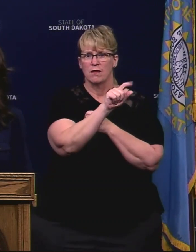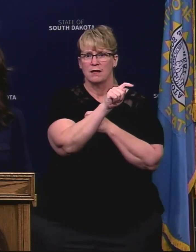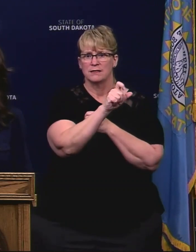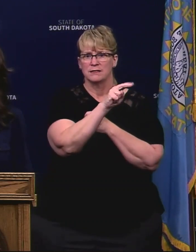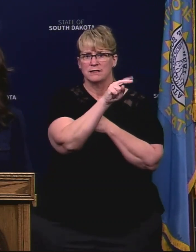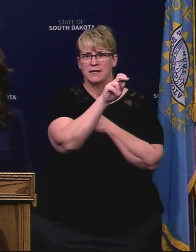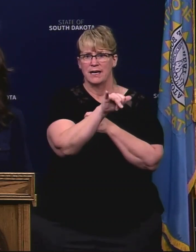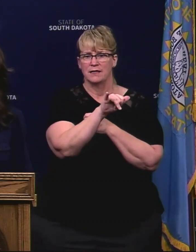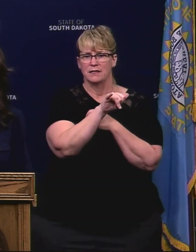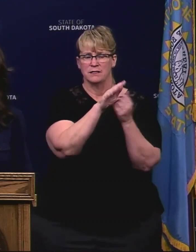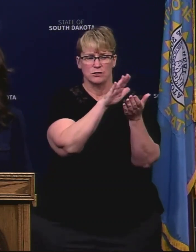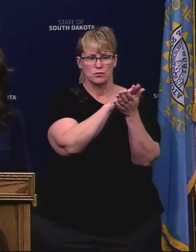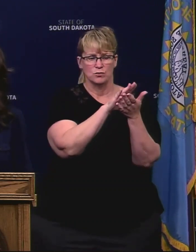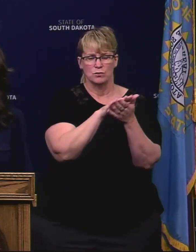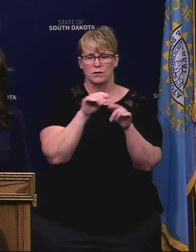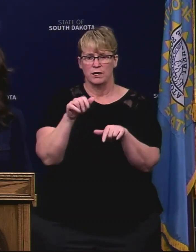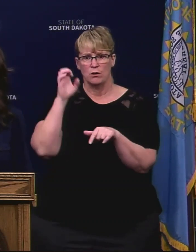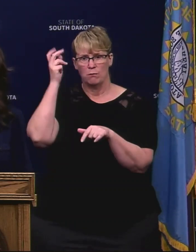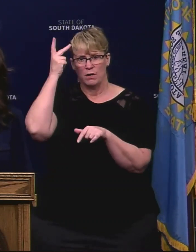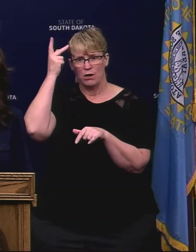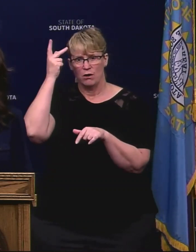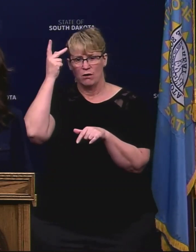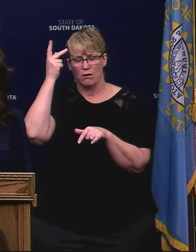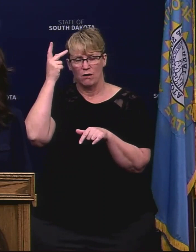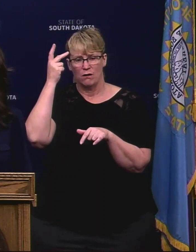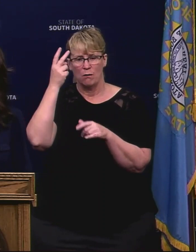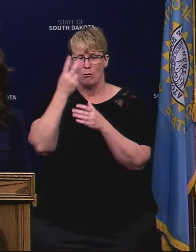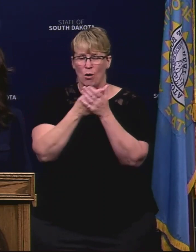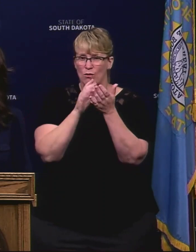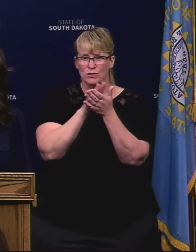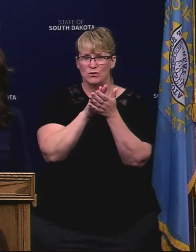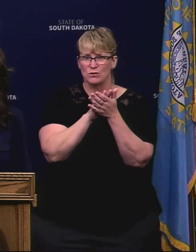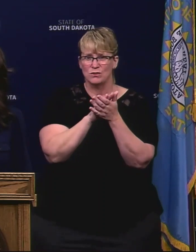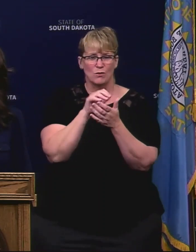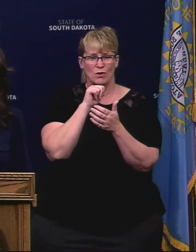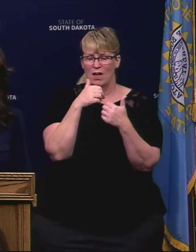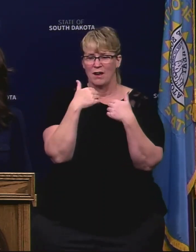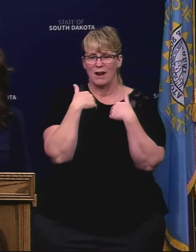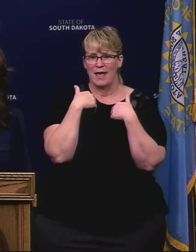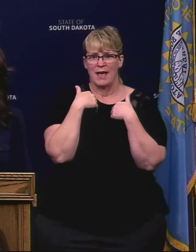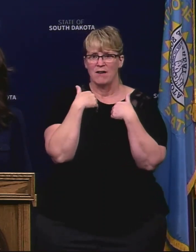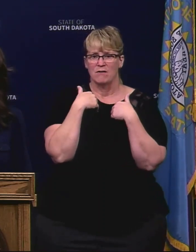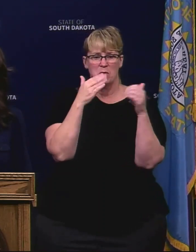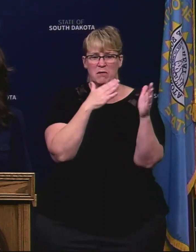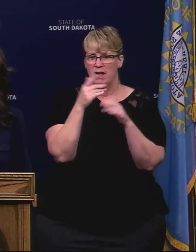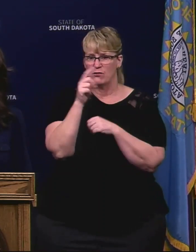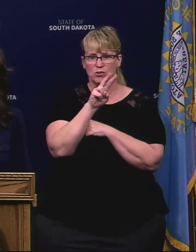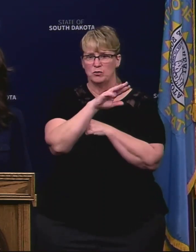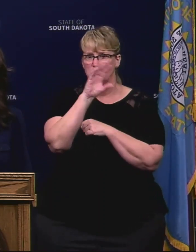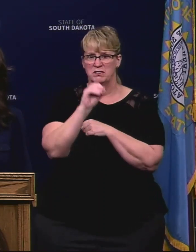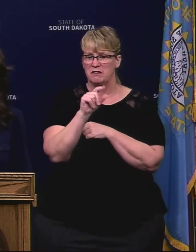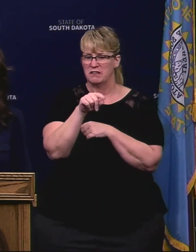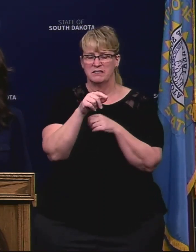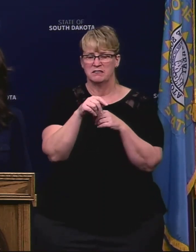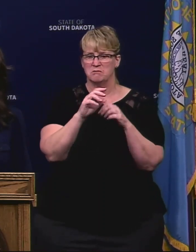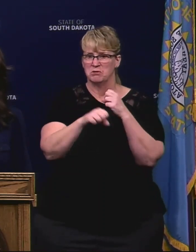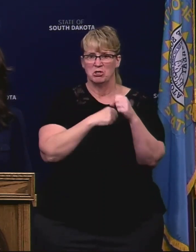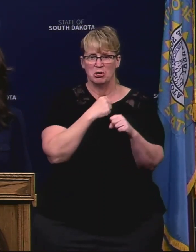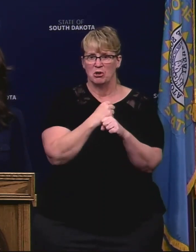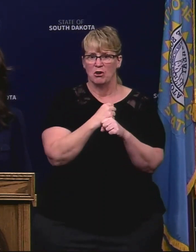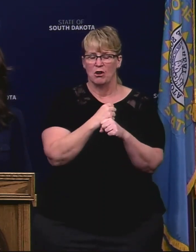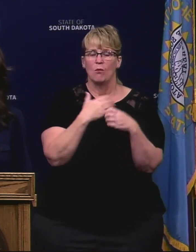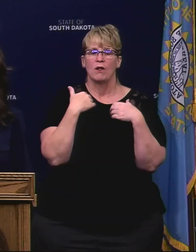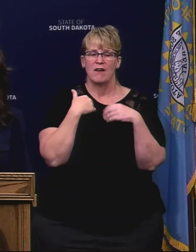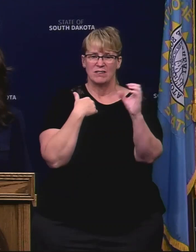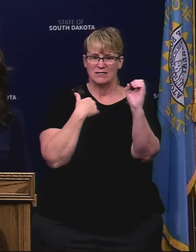yeah, we're not. And most of the people they're we're not going to put that in our budget this year. We're just going to run at a